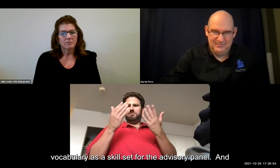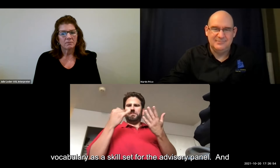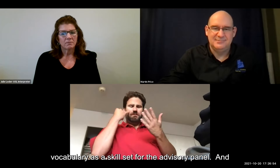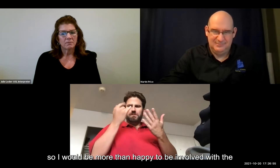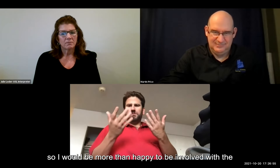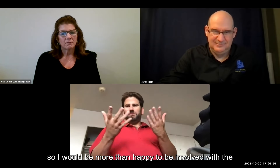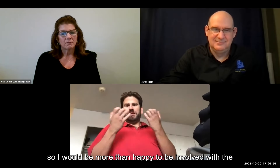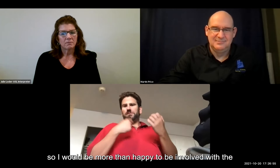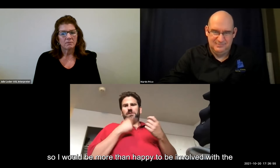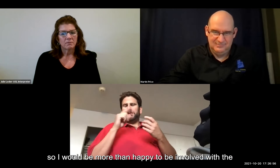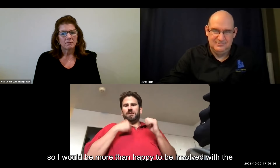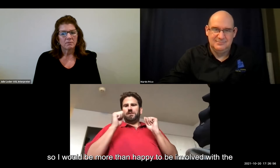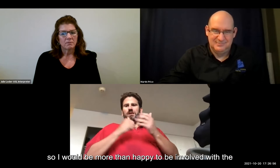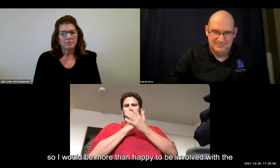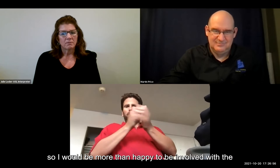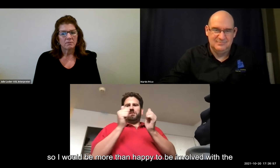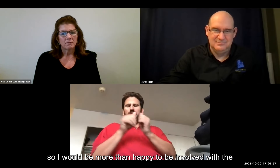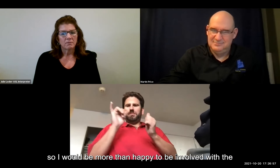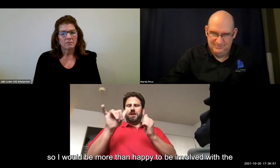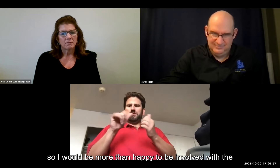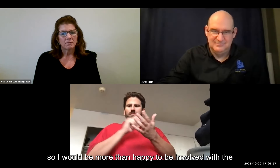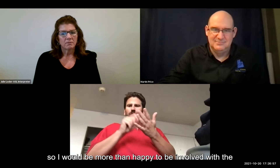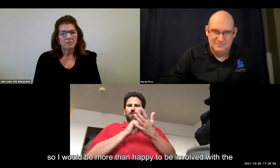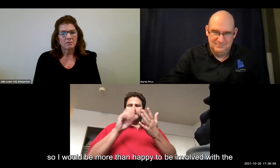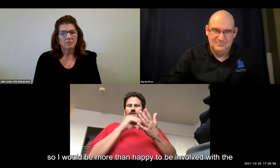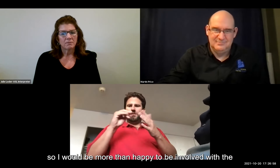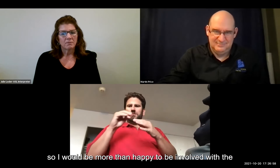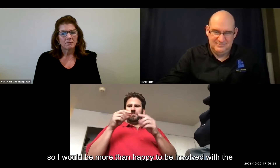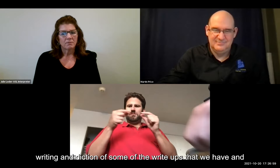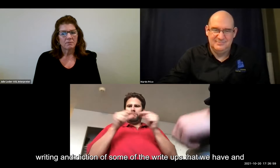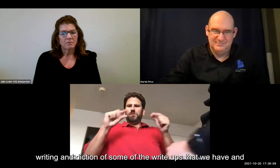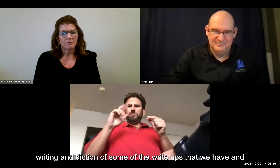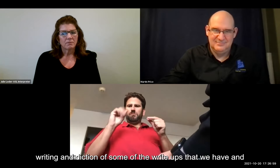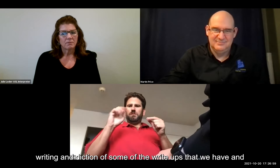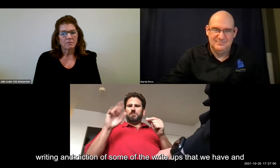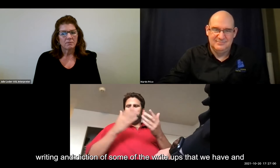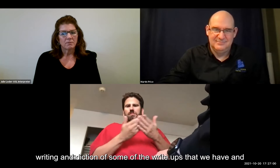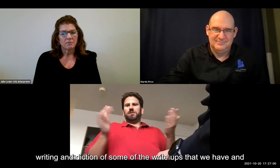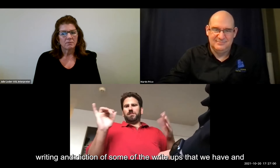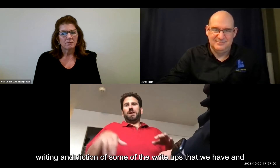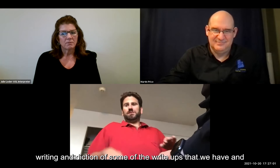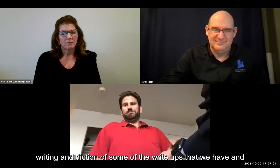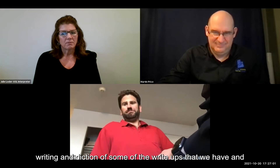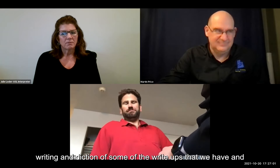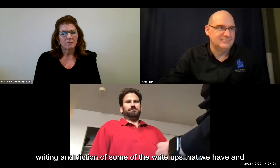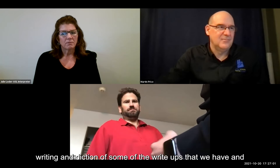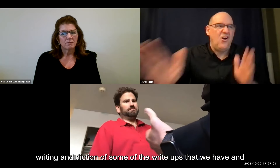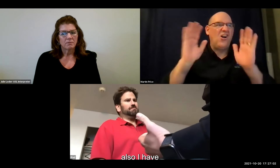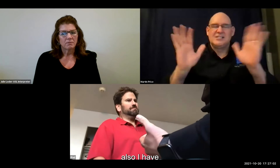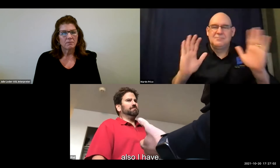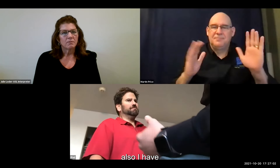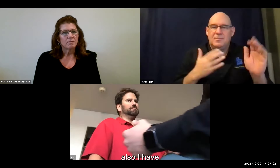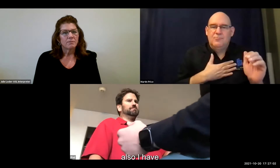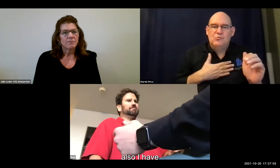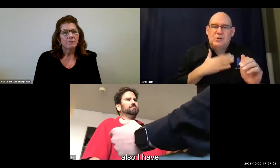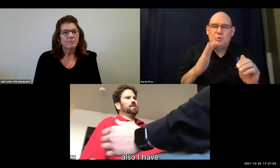the advisory panel. And so I'd be more than happy to be involved with the writing and diction of some of the write-ups